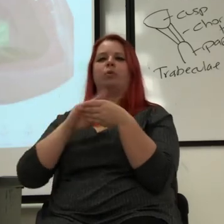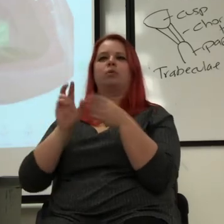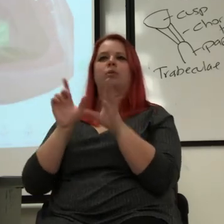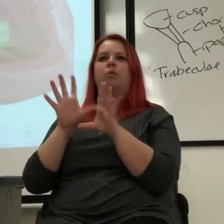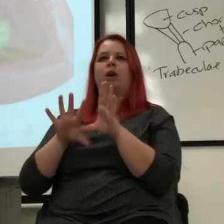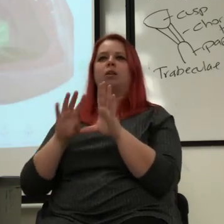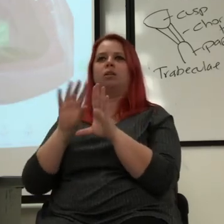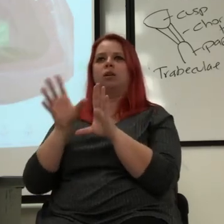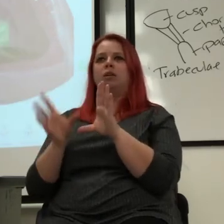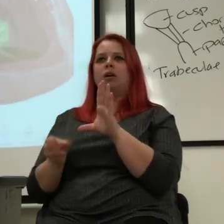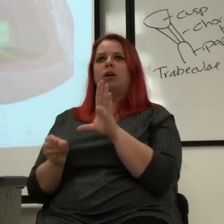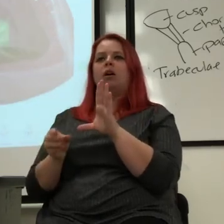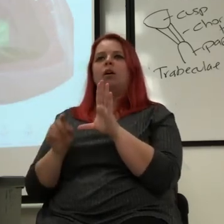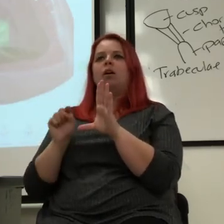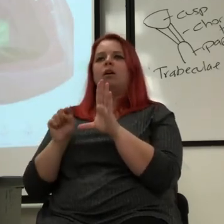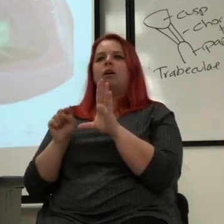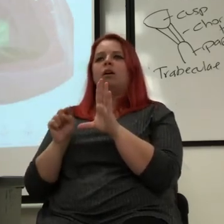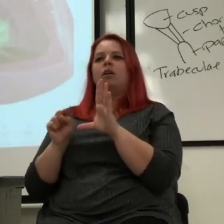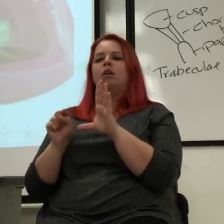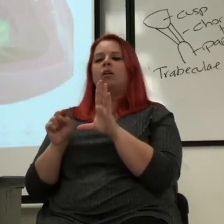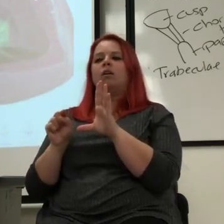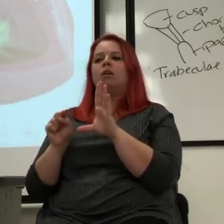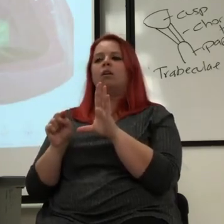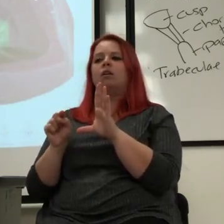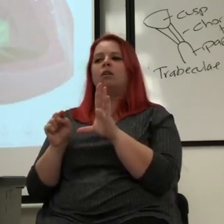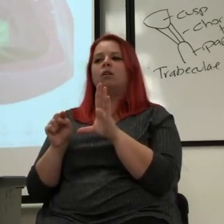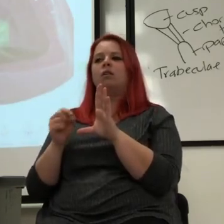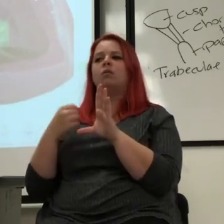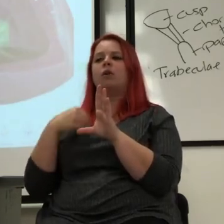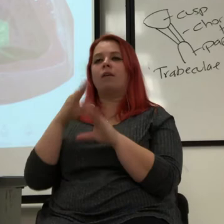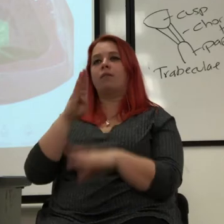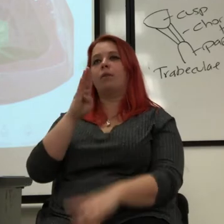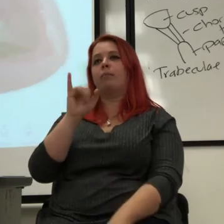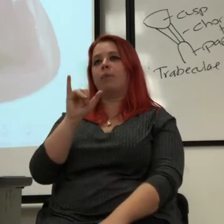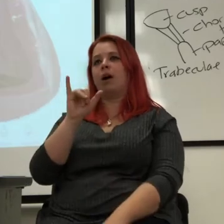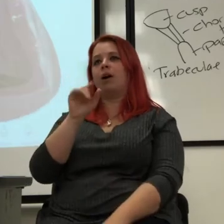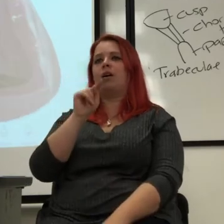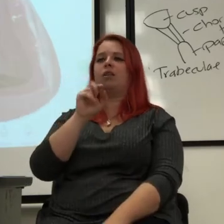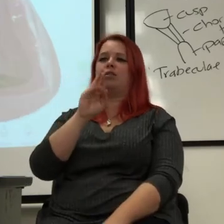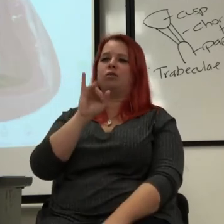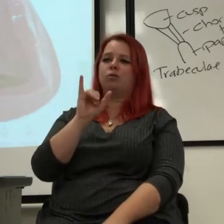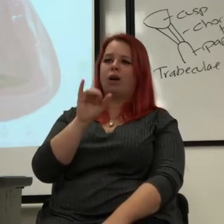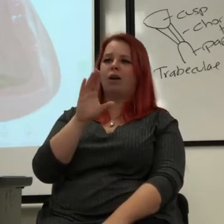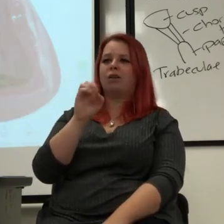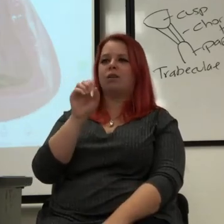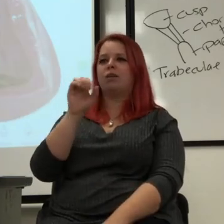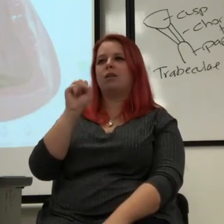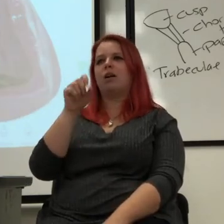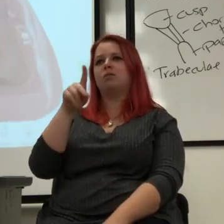There's another two sets of valves. I want you to know. You got the bi and the tricuspid. There's a